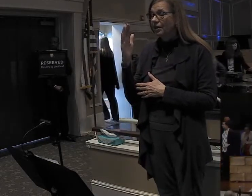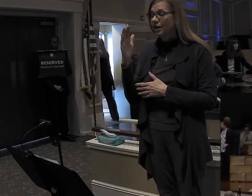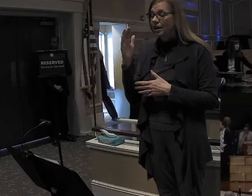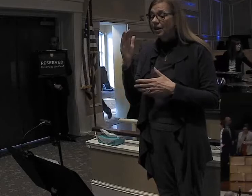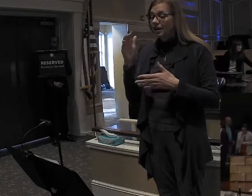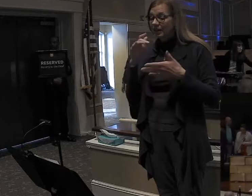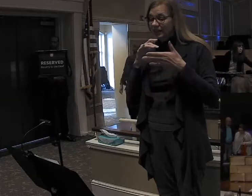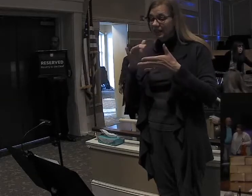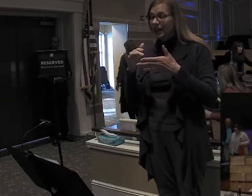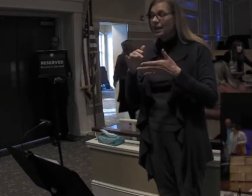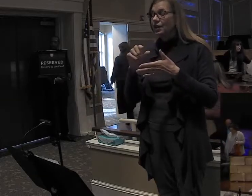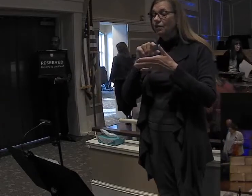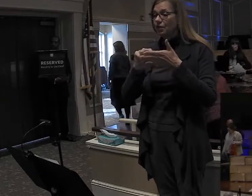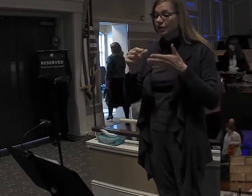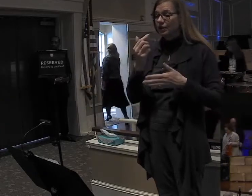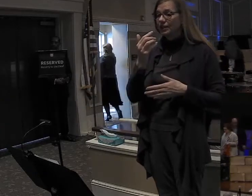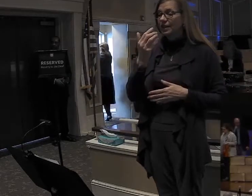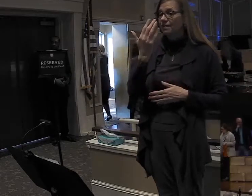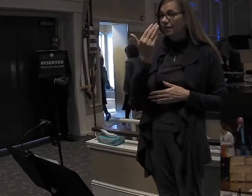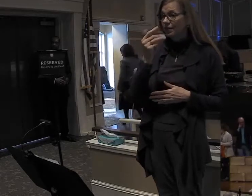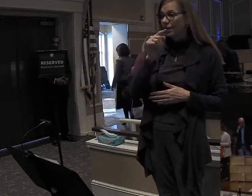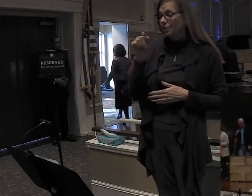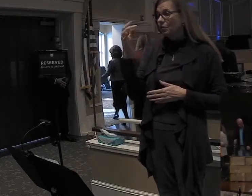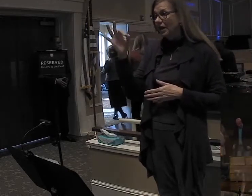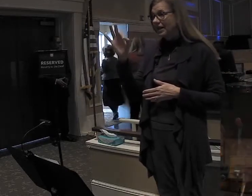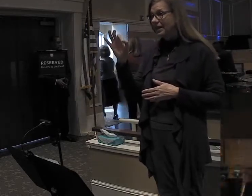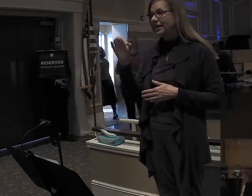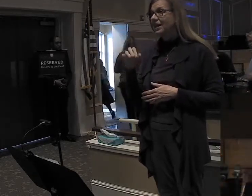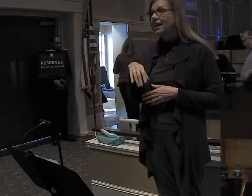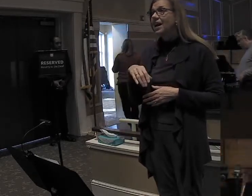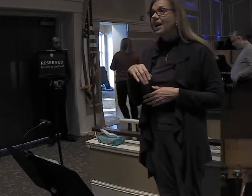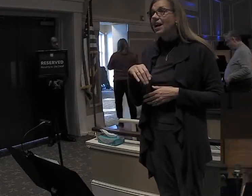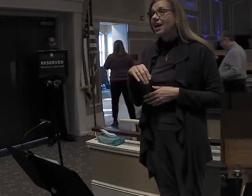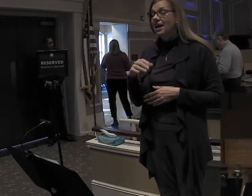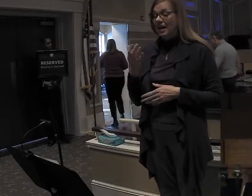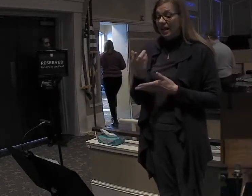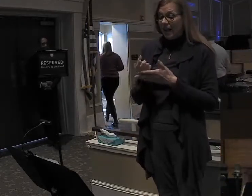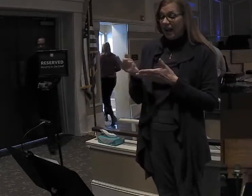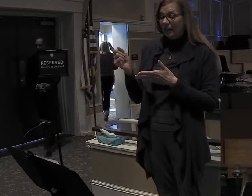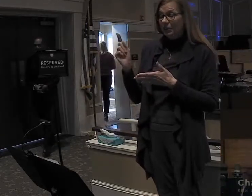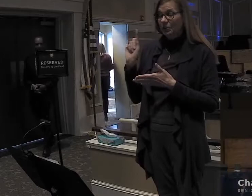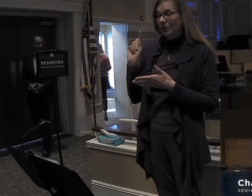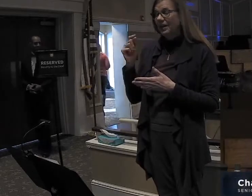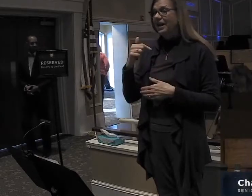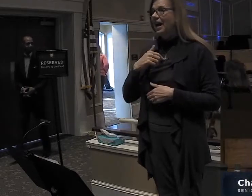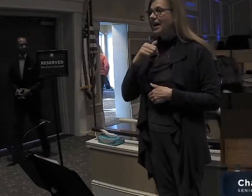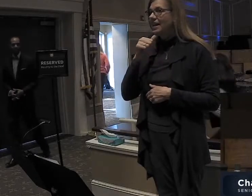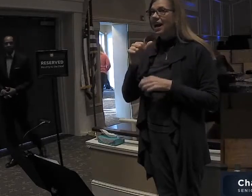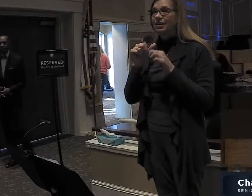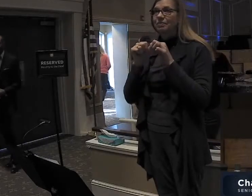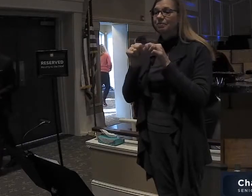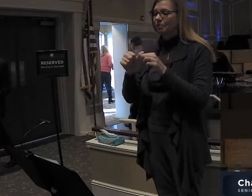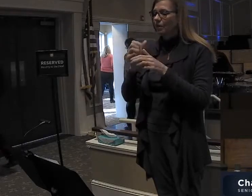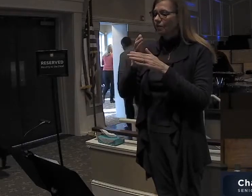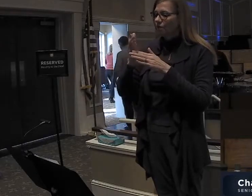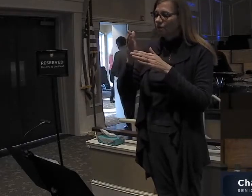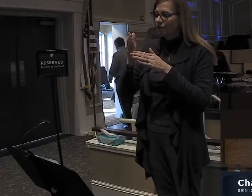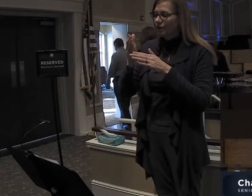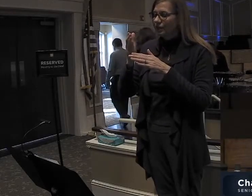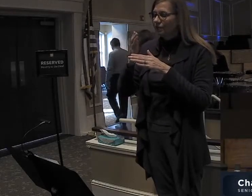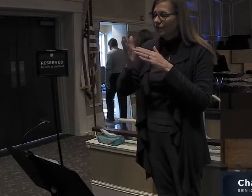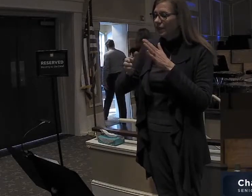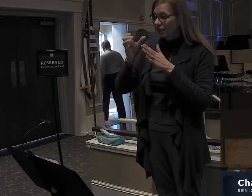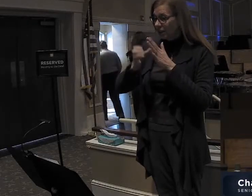through 19. I held off in completing 11 because there's one verse here we need to camp on for a little bit this